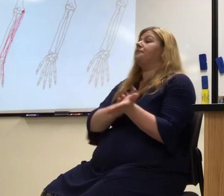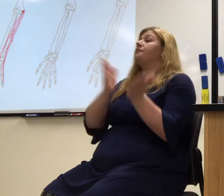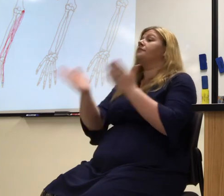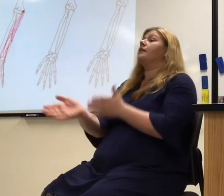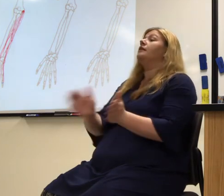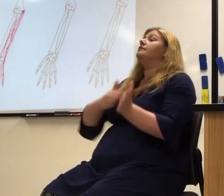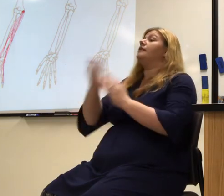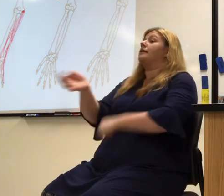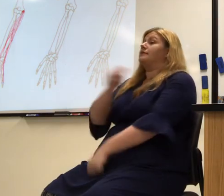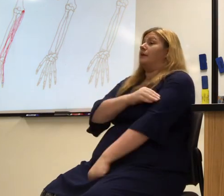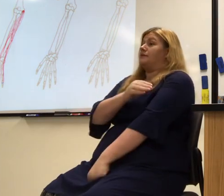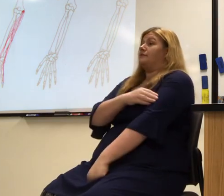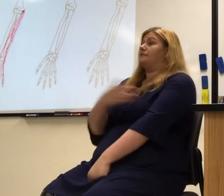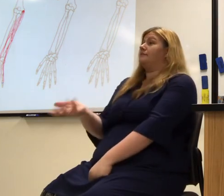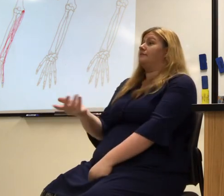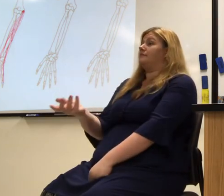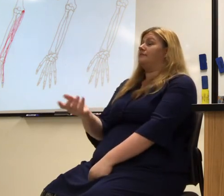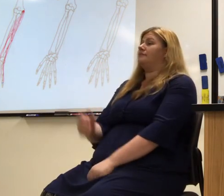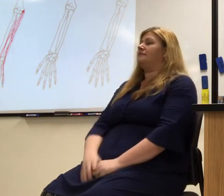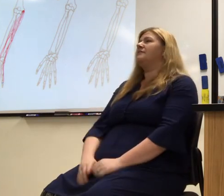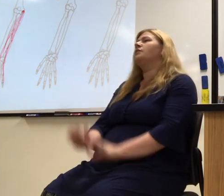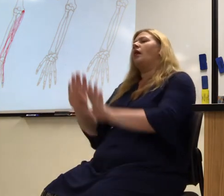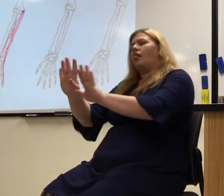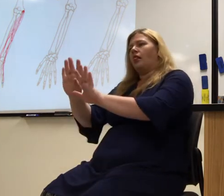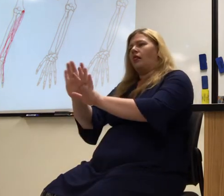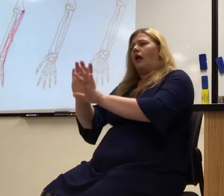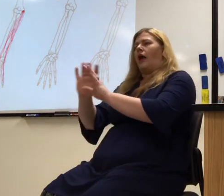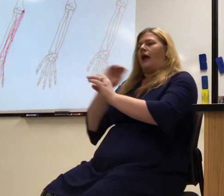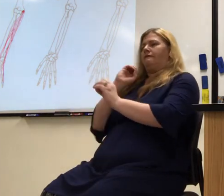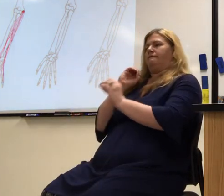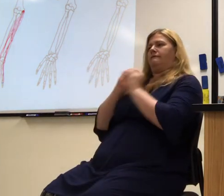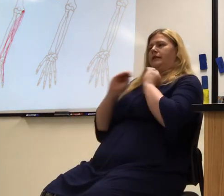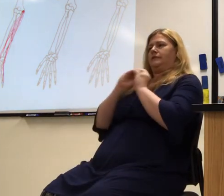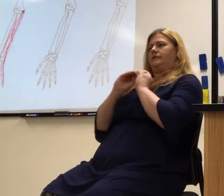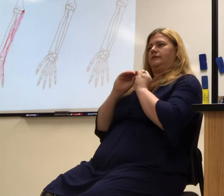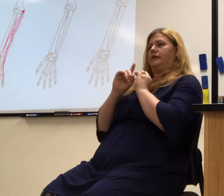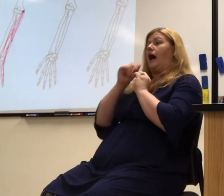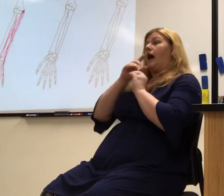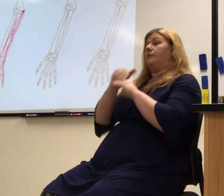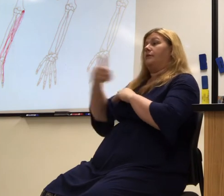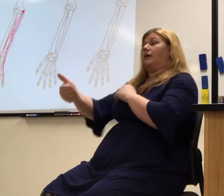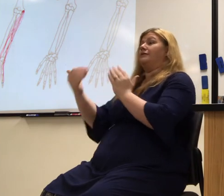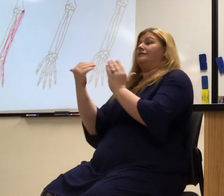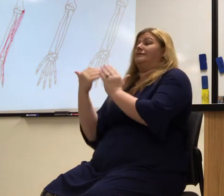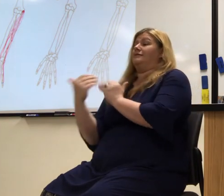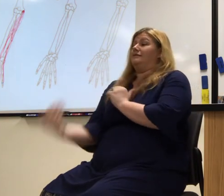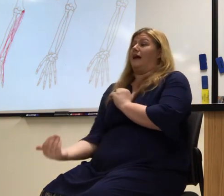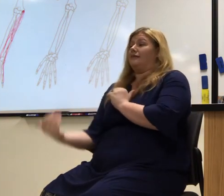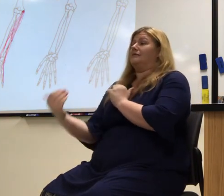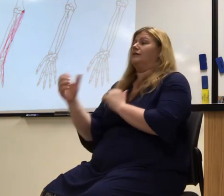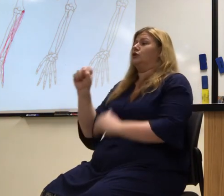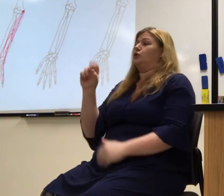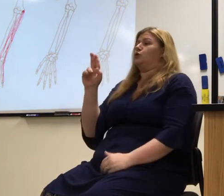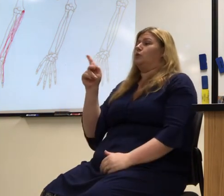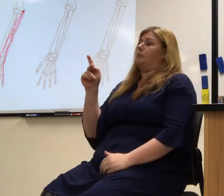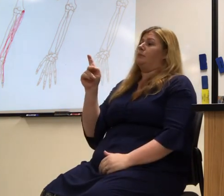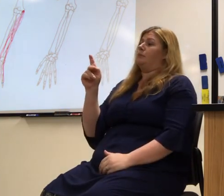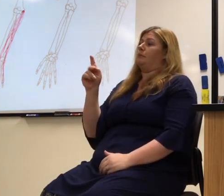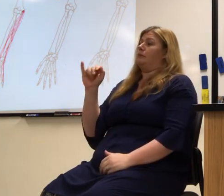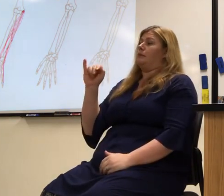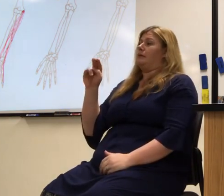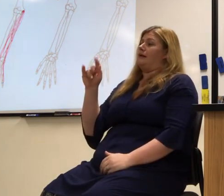Next muscle. Bit of a correction here. I have supinator listed next. Technically, supinator is